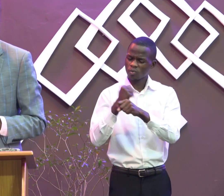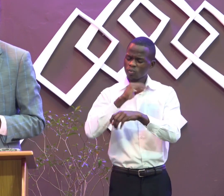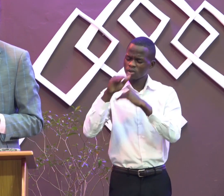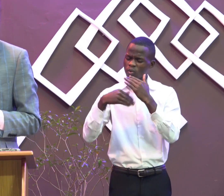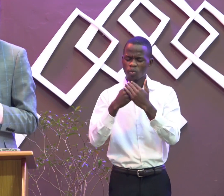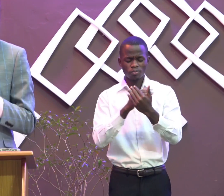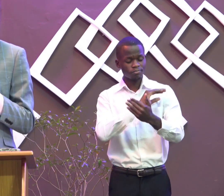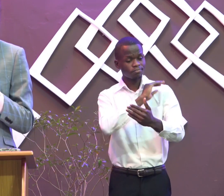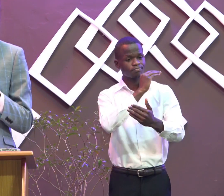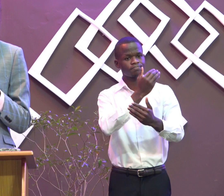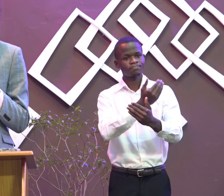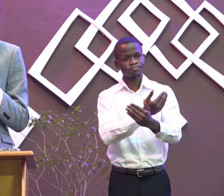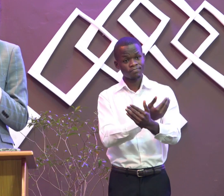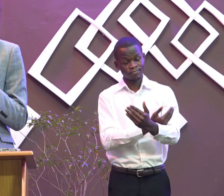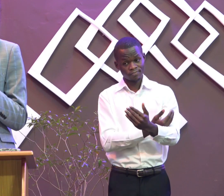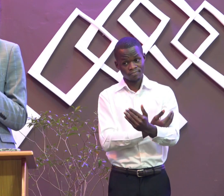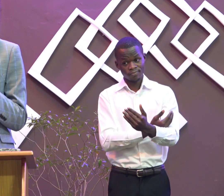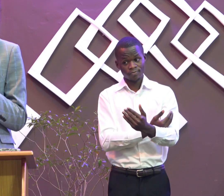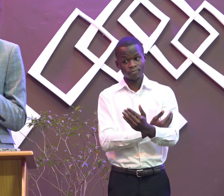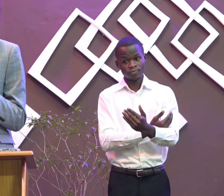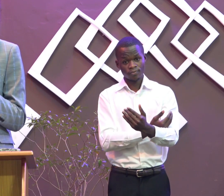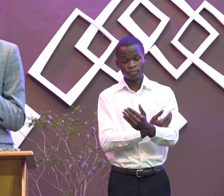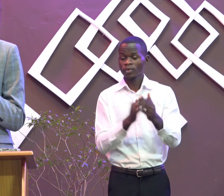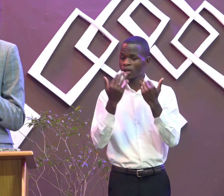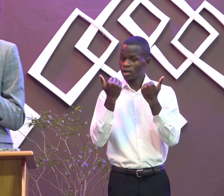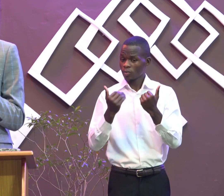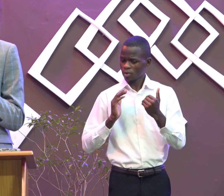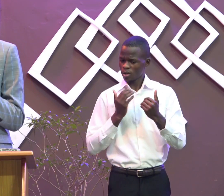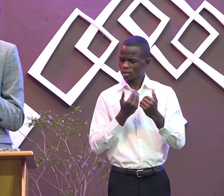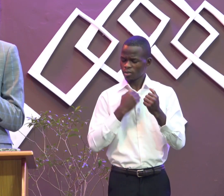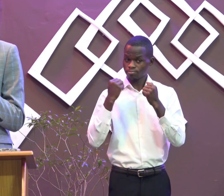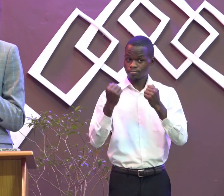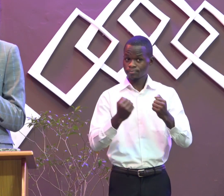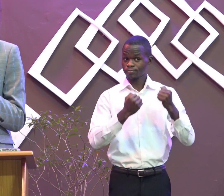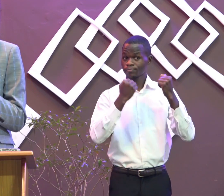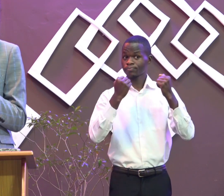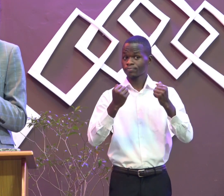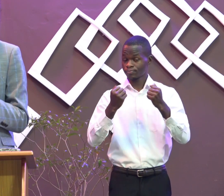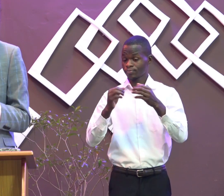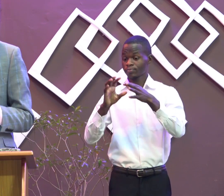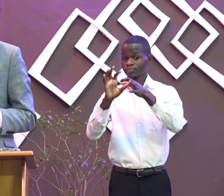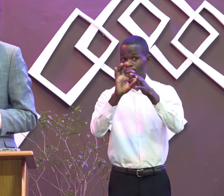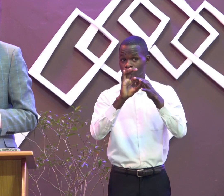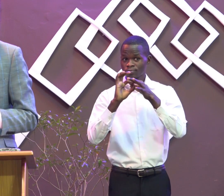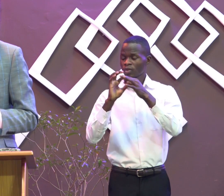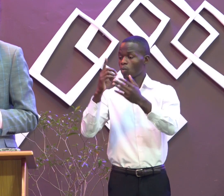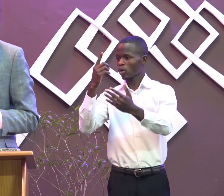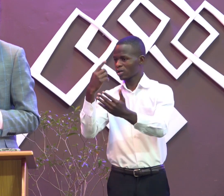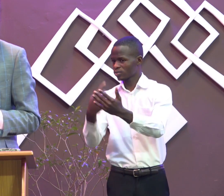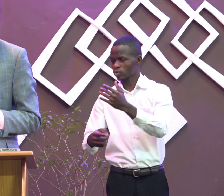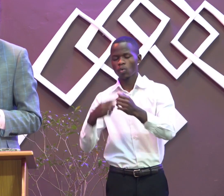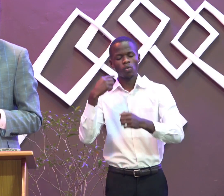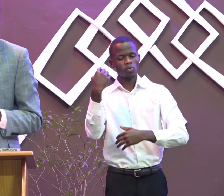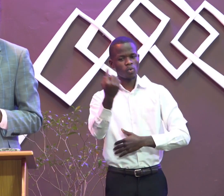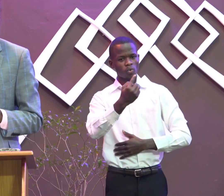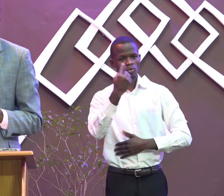to work with all our strength. Amanyi gaffe nga UCC gabadde mu kubeera bumu. Our